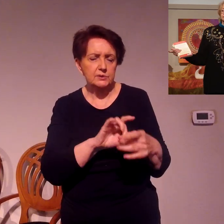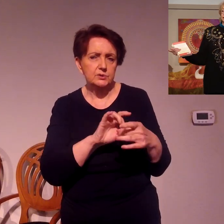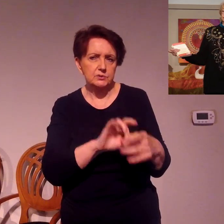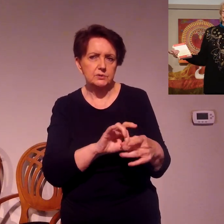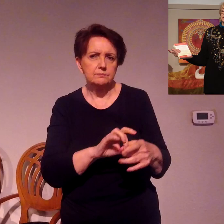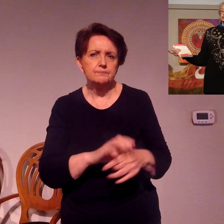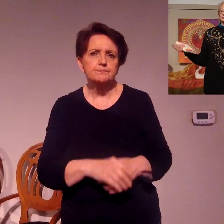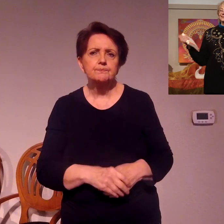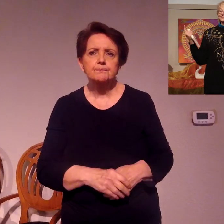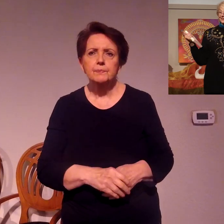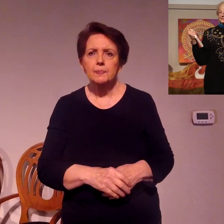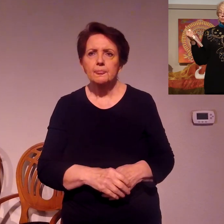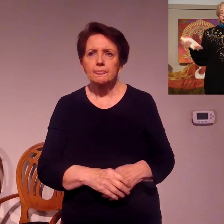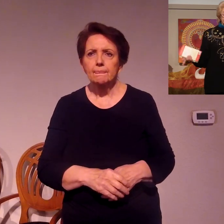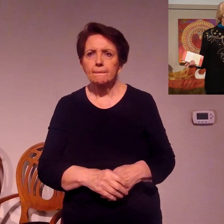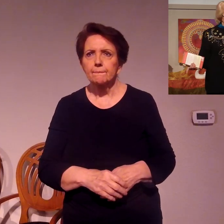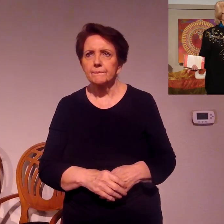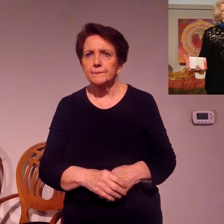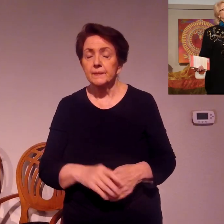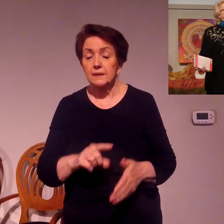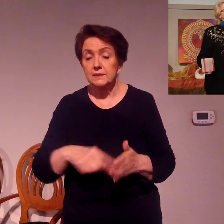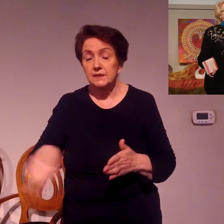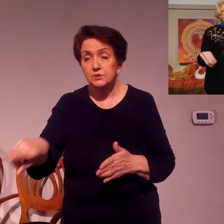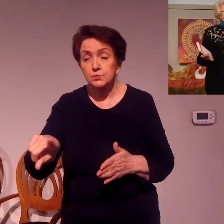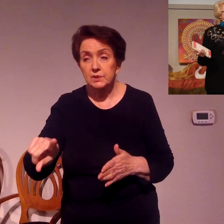be talking about communication next week